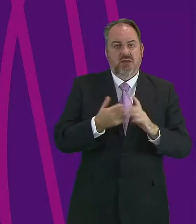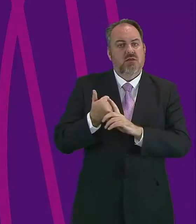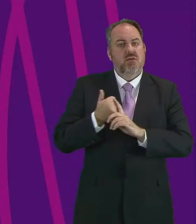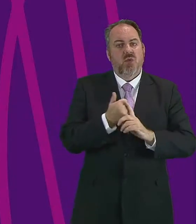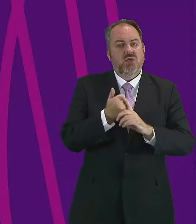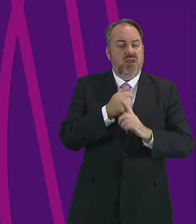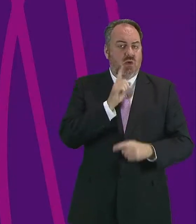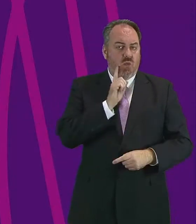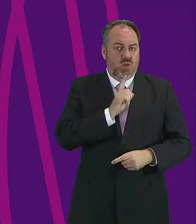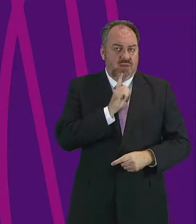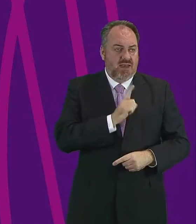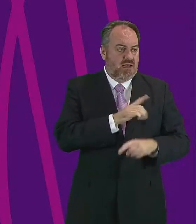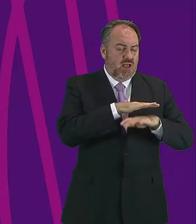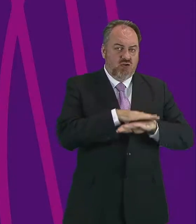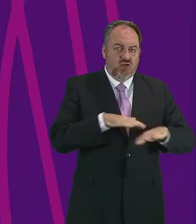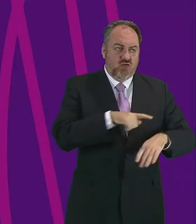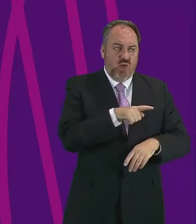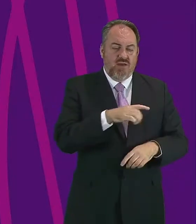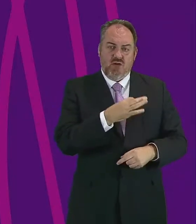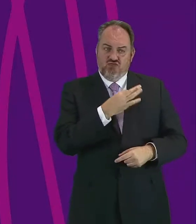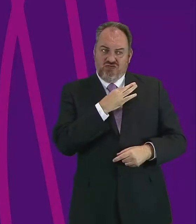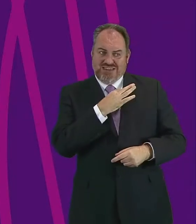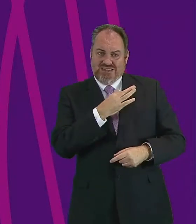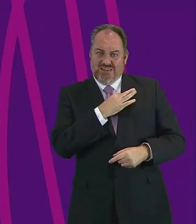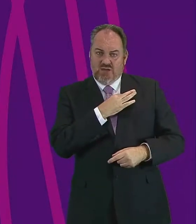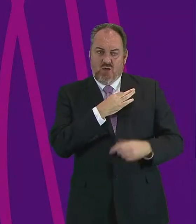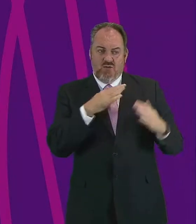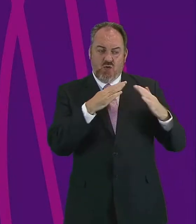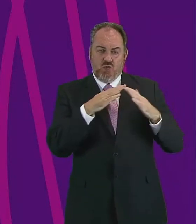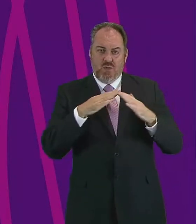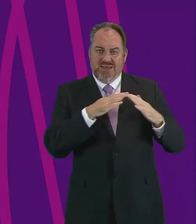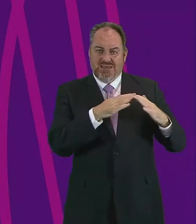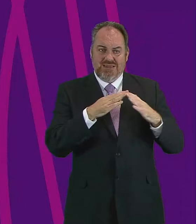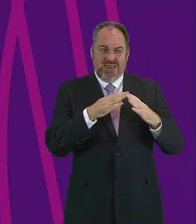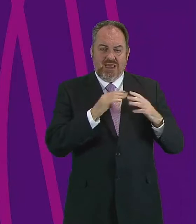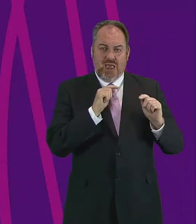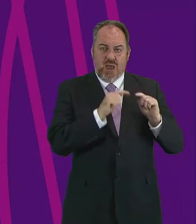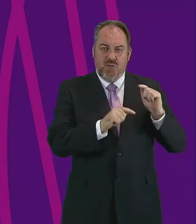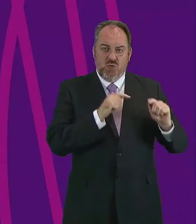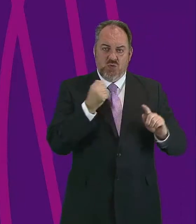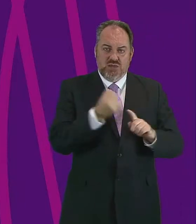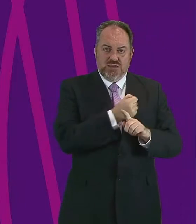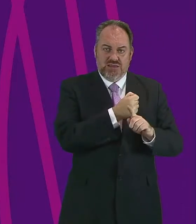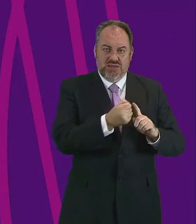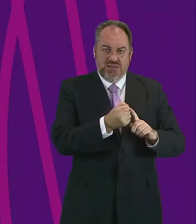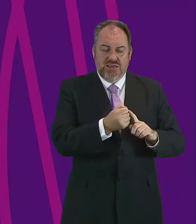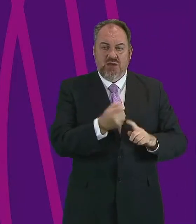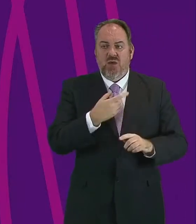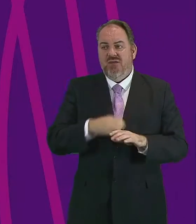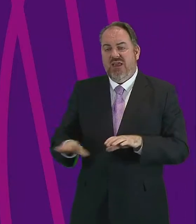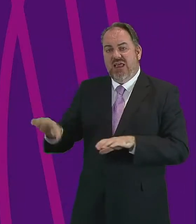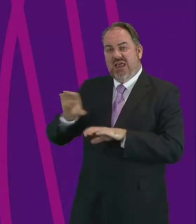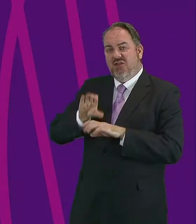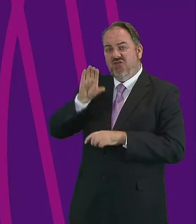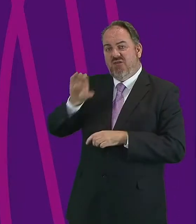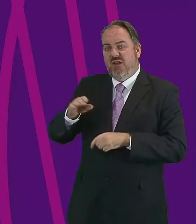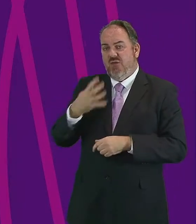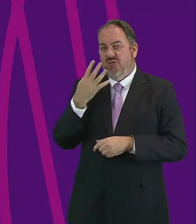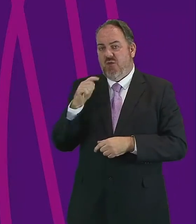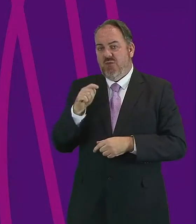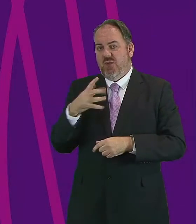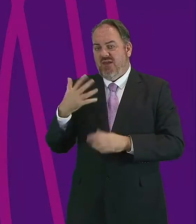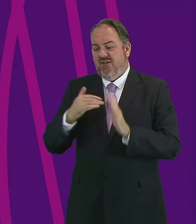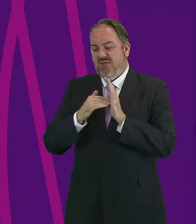and children at risk of or experiencing domestic abuse. This includes additional funding of £4.25 million